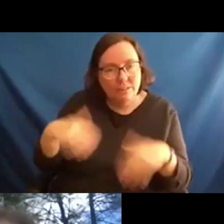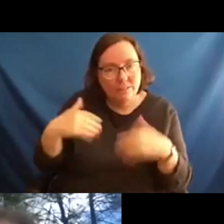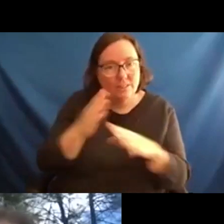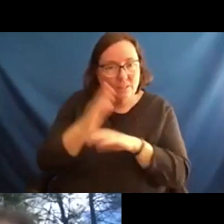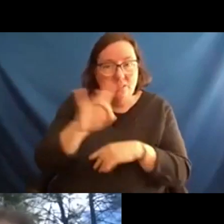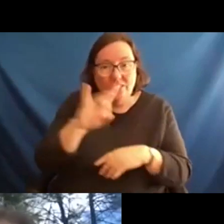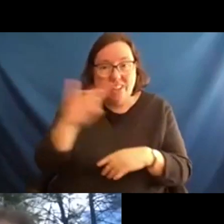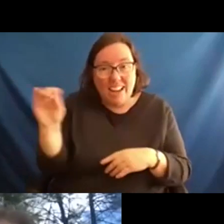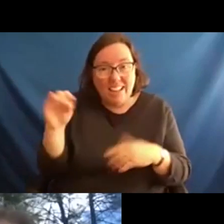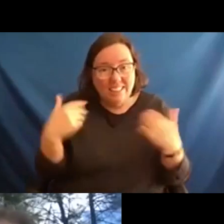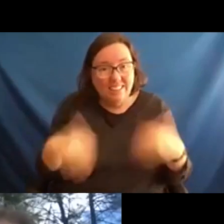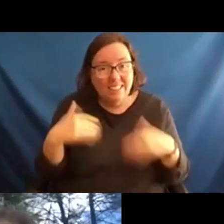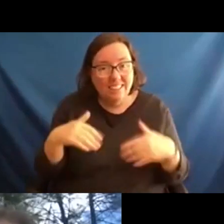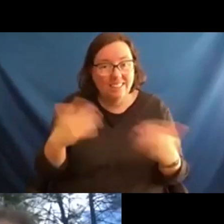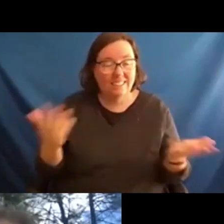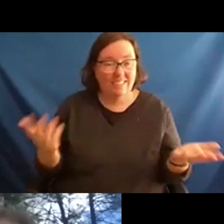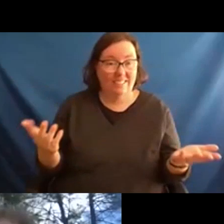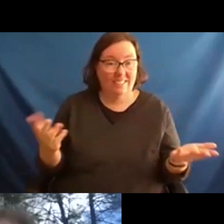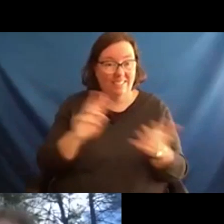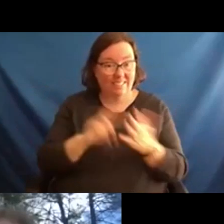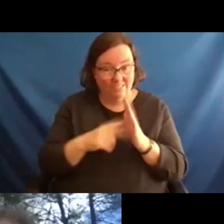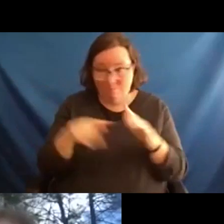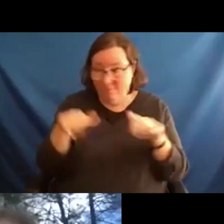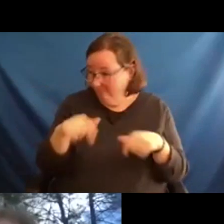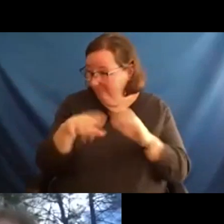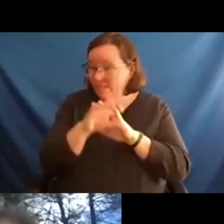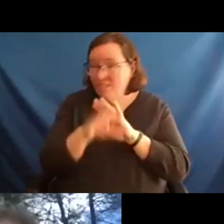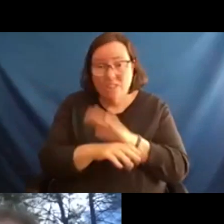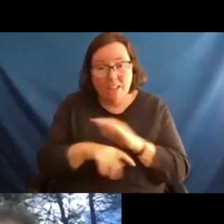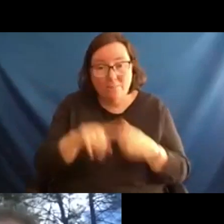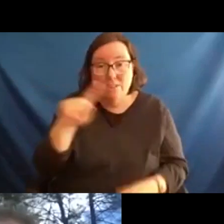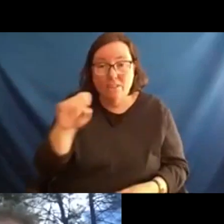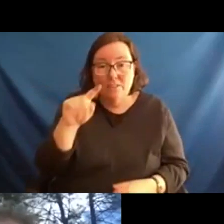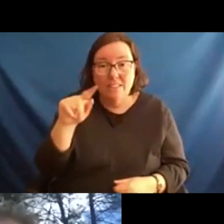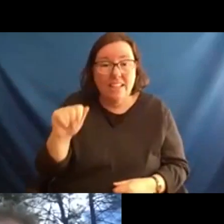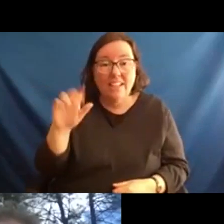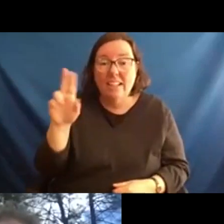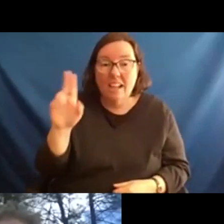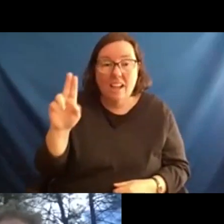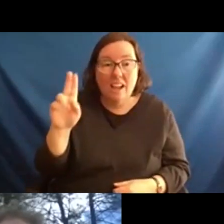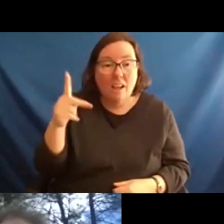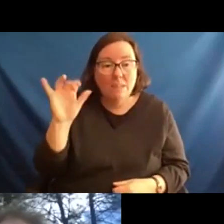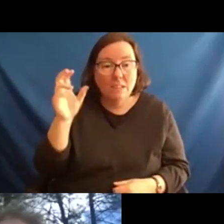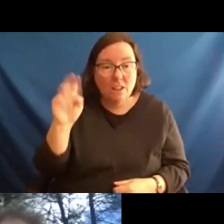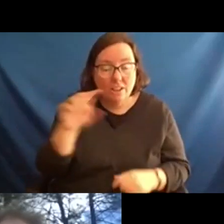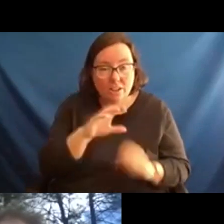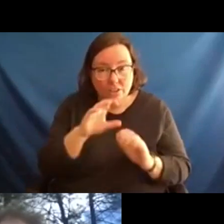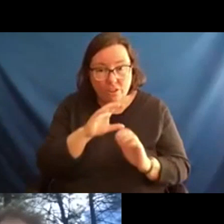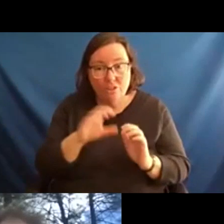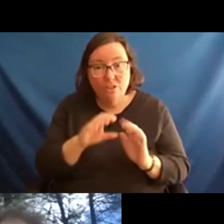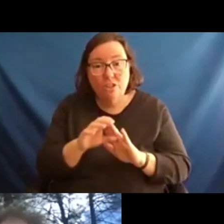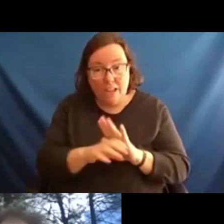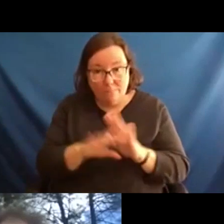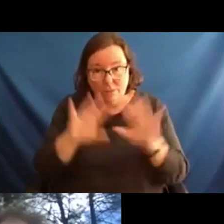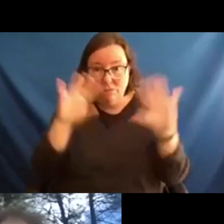And at that time, our chapter, the Zeta Epsilon chapter, will have a total of